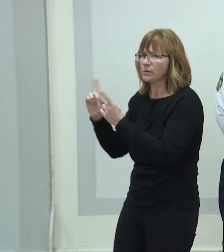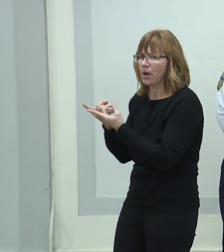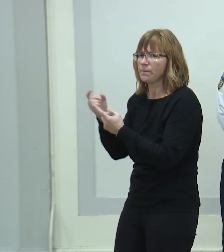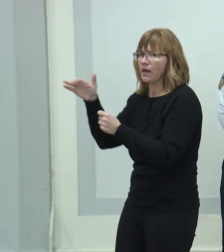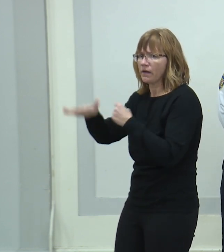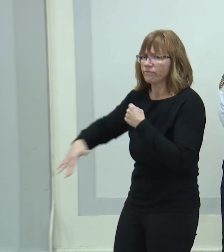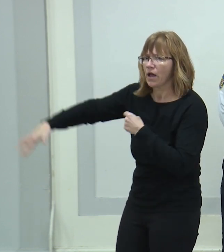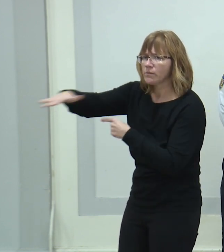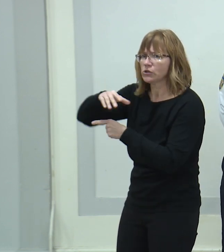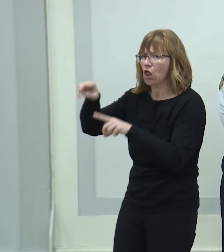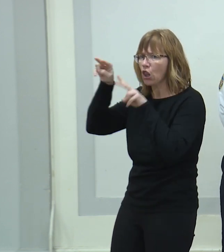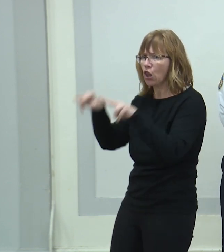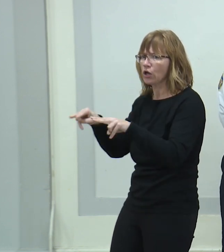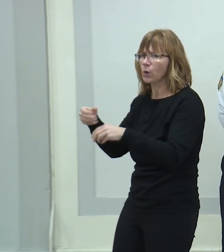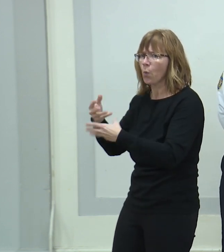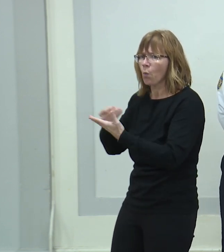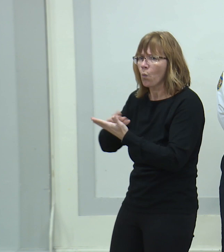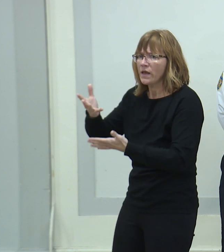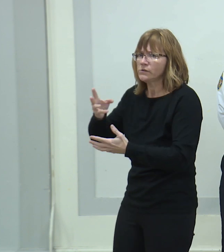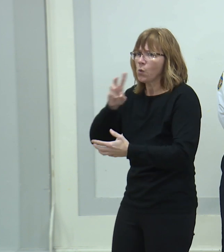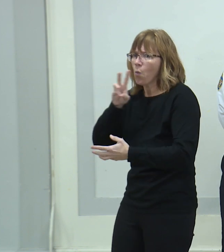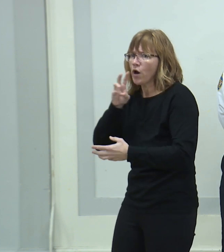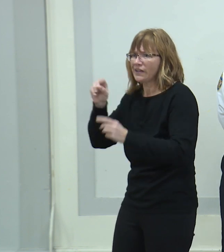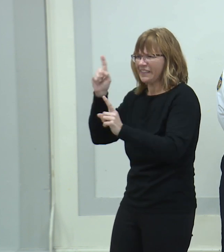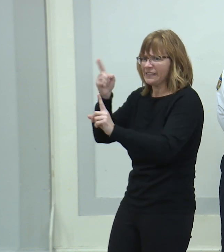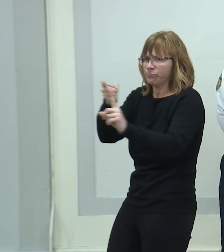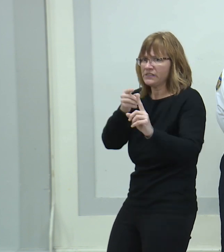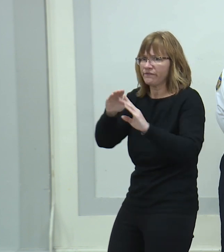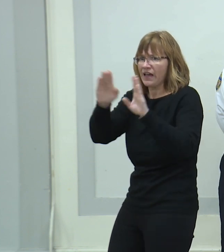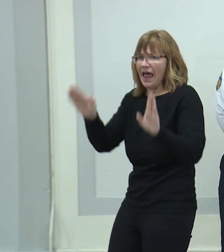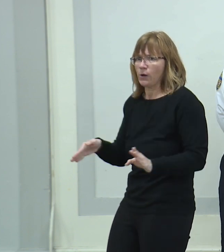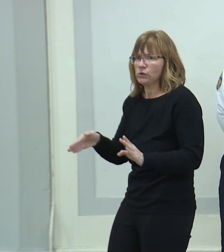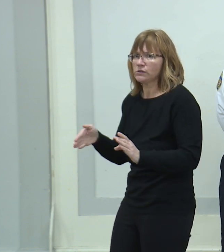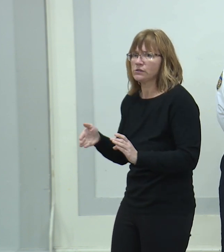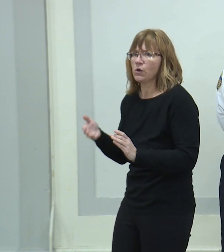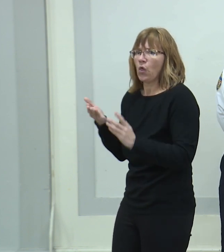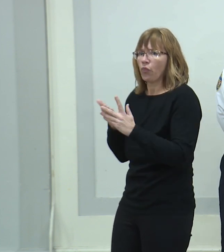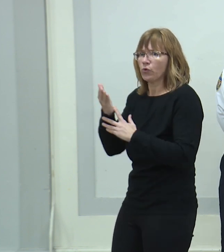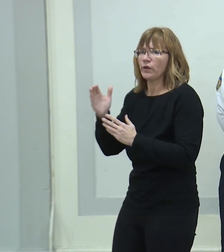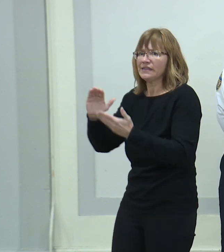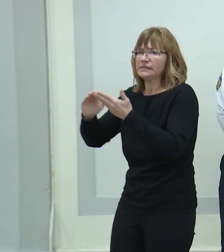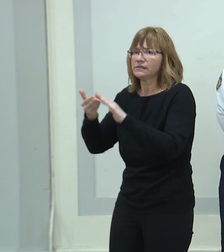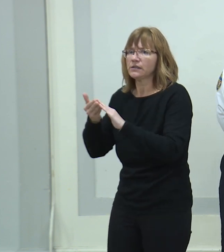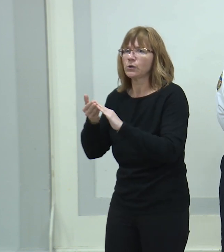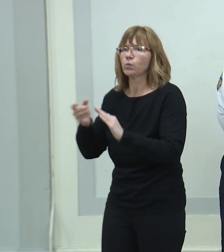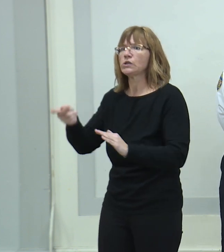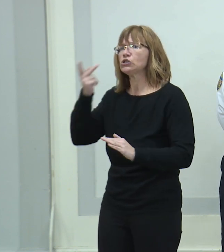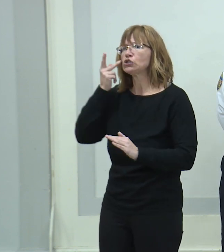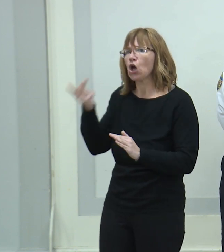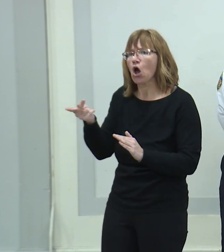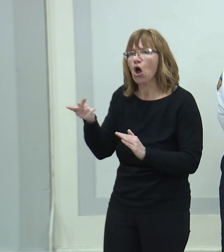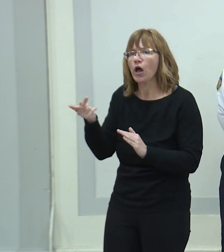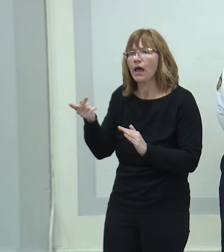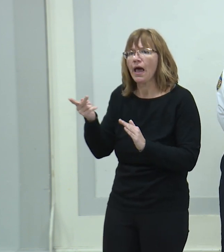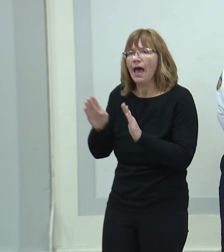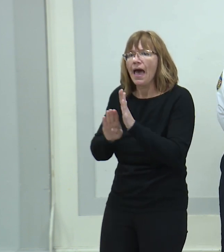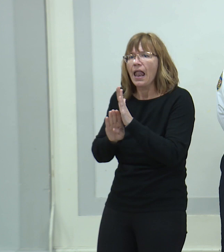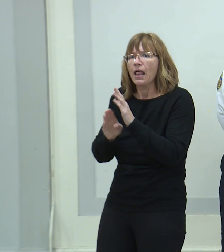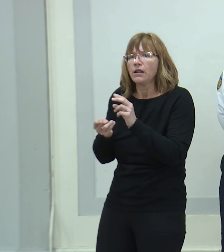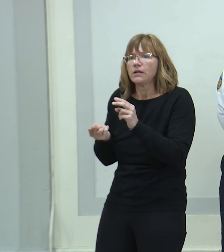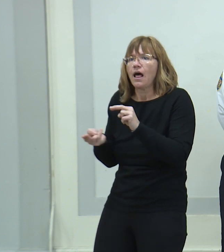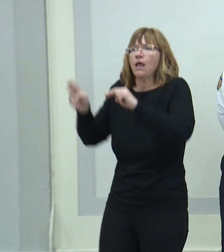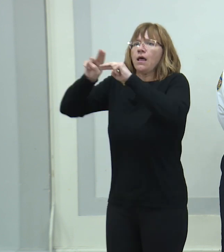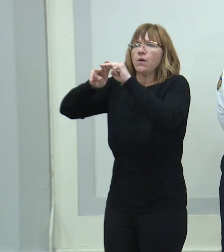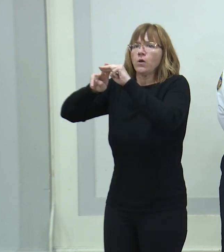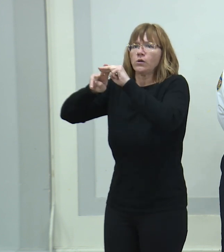specific housing units across the city, and specifically saw elevation. And we always said that if we ever saw elevation, we would host a free testing